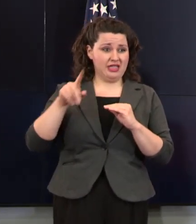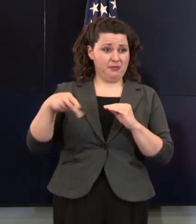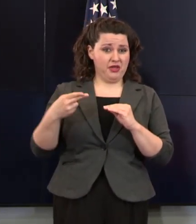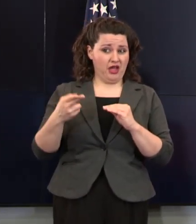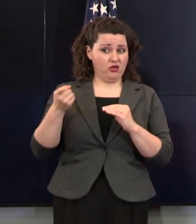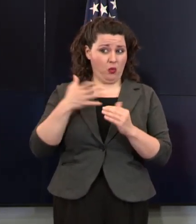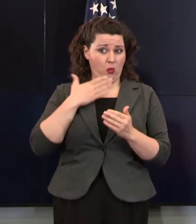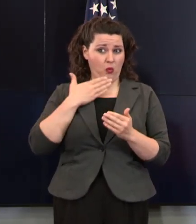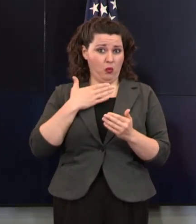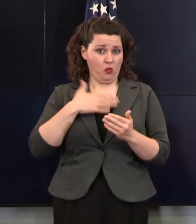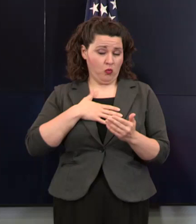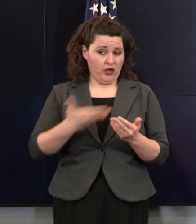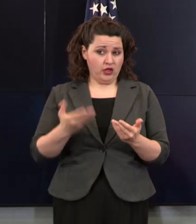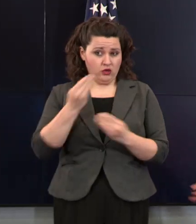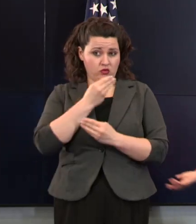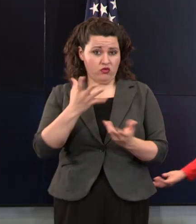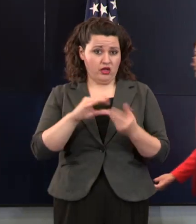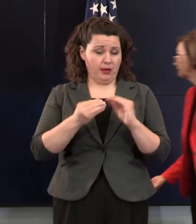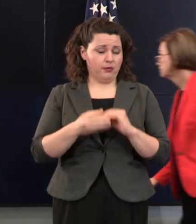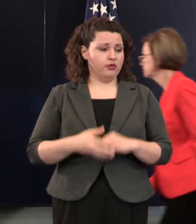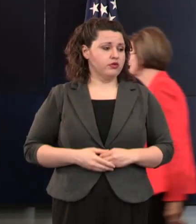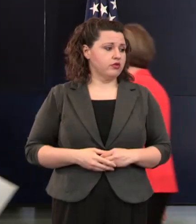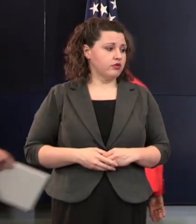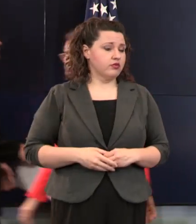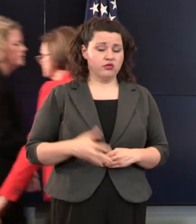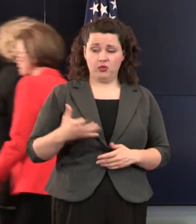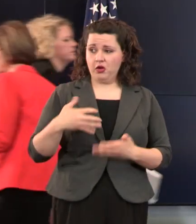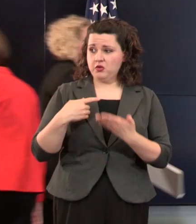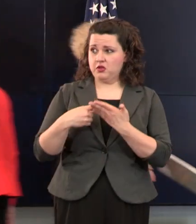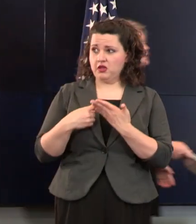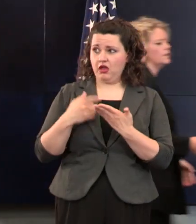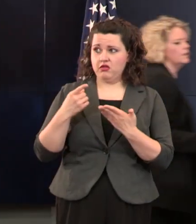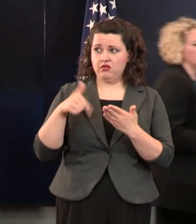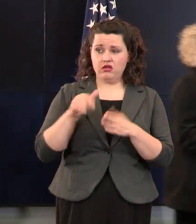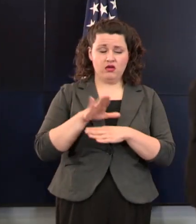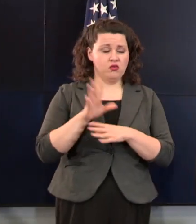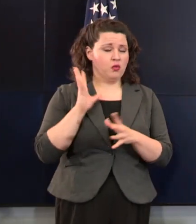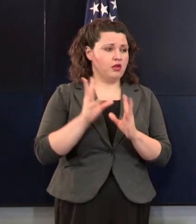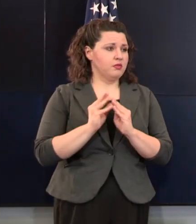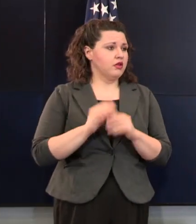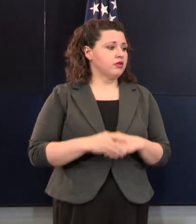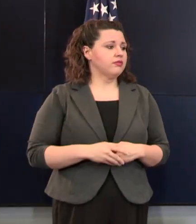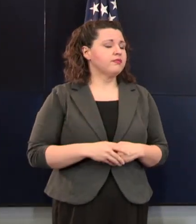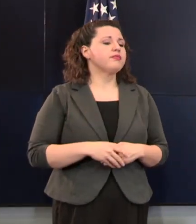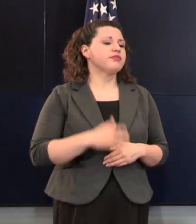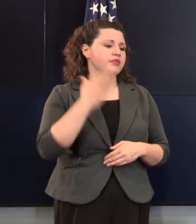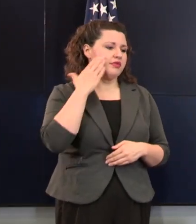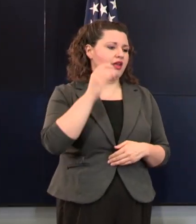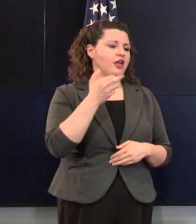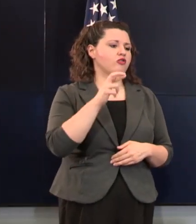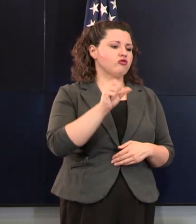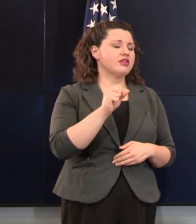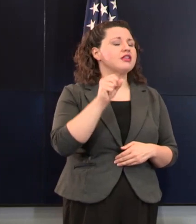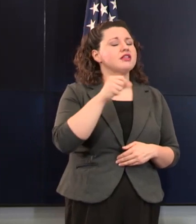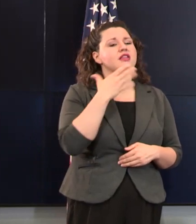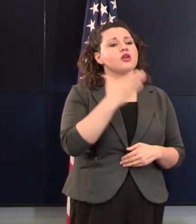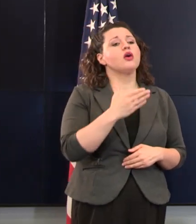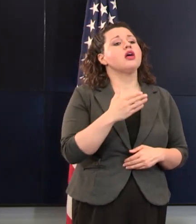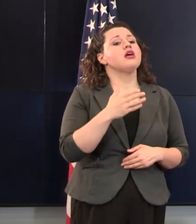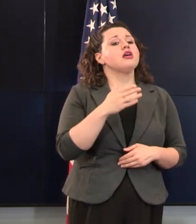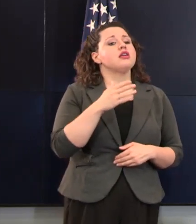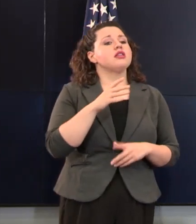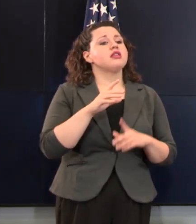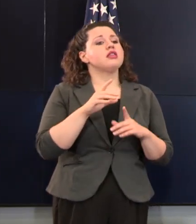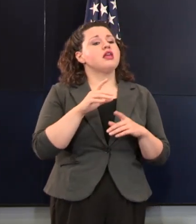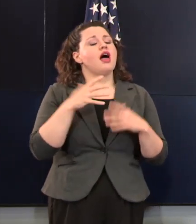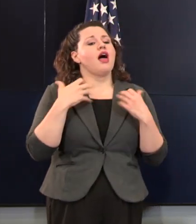release those? You want to talk about that? We're actually meeting this afternoon to discuss that. Hi, Chris. Thank you. Yeah, the Department of Public Health,